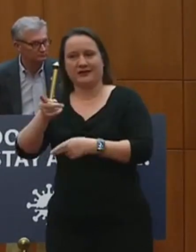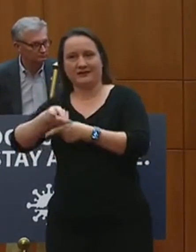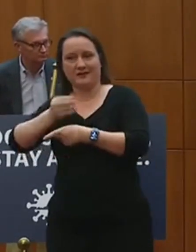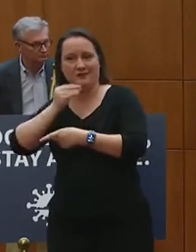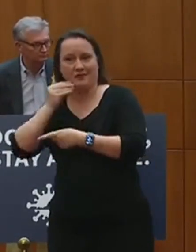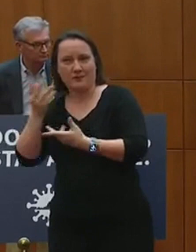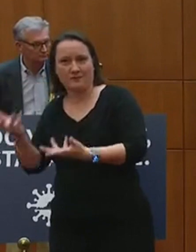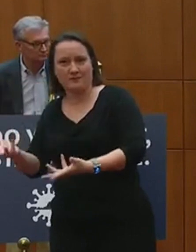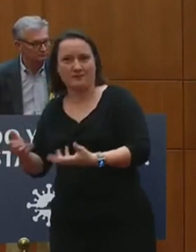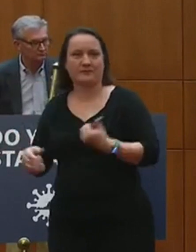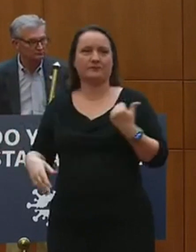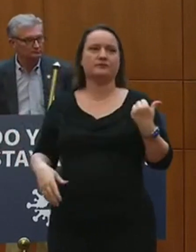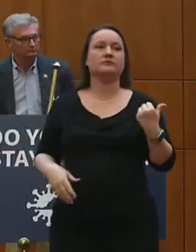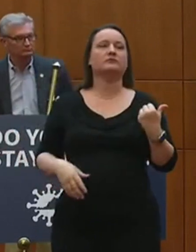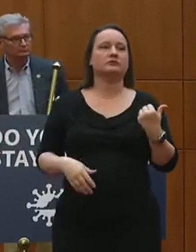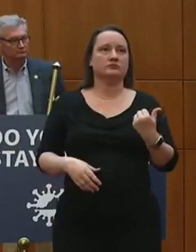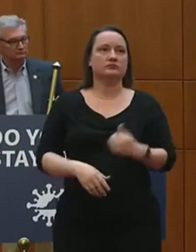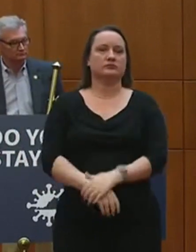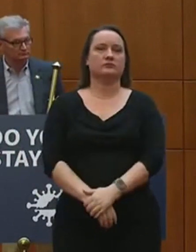Thank you, Governor.